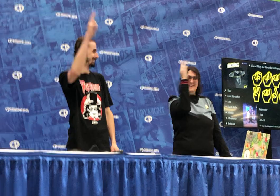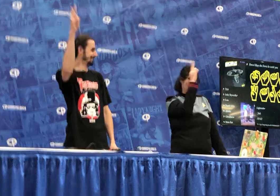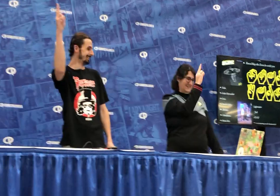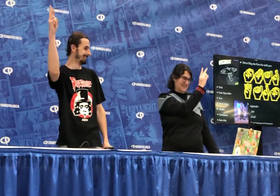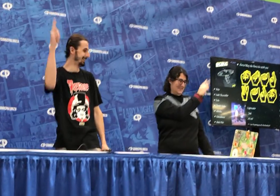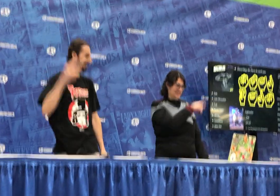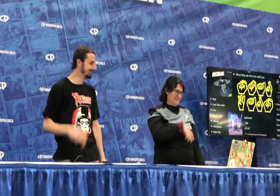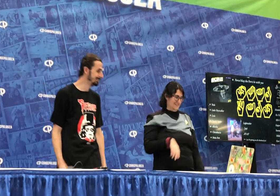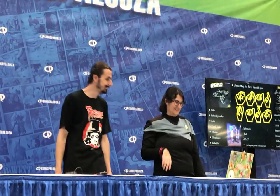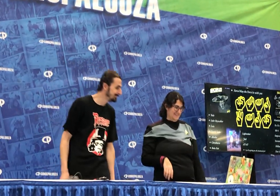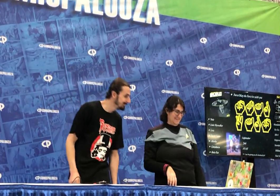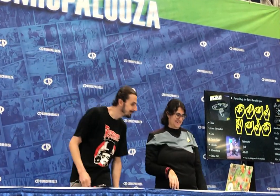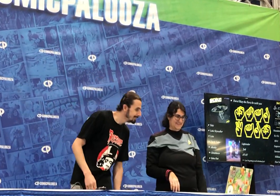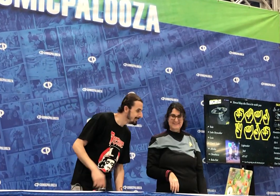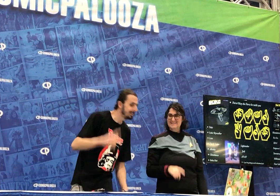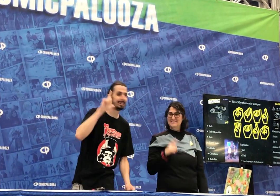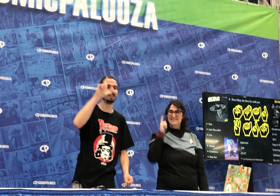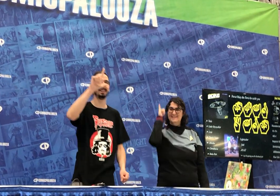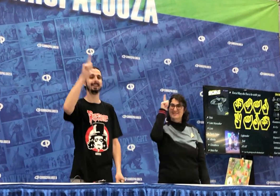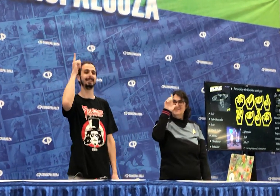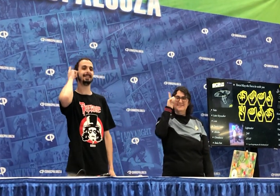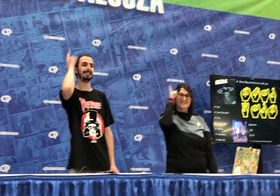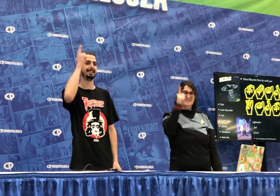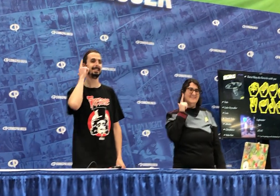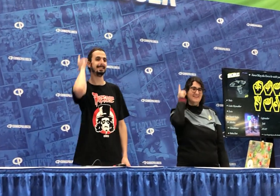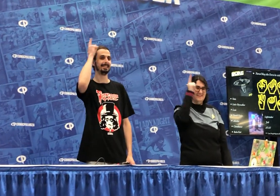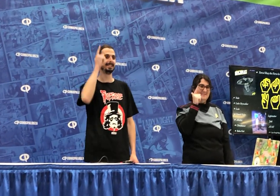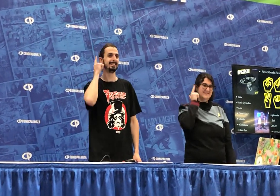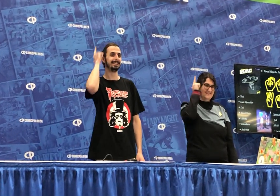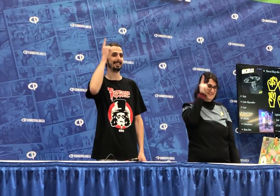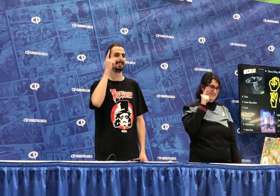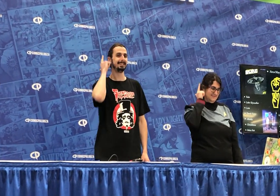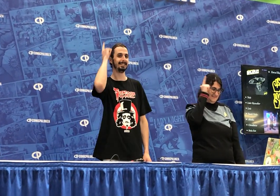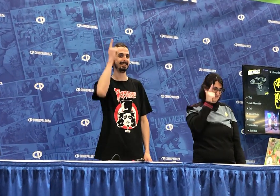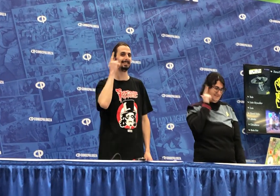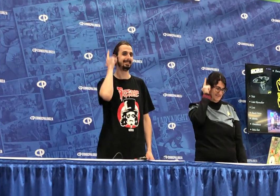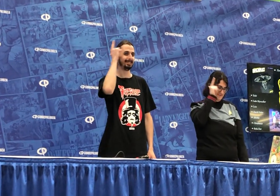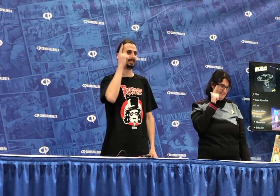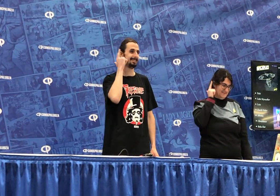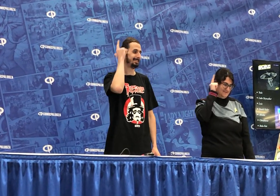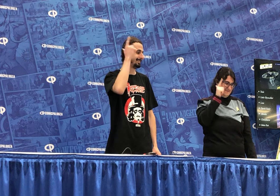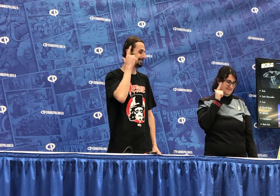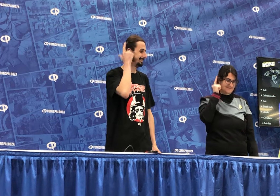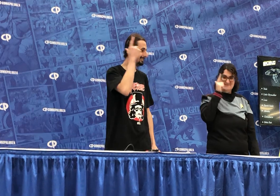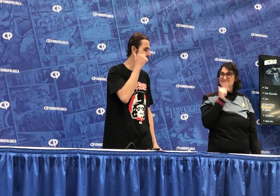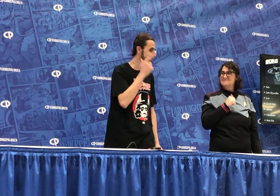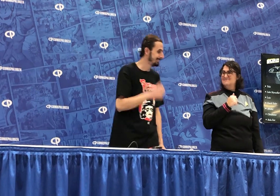walking in the sky, so the two fingers are like the legs. Leia, this is the sign we see for Leia.